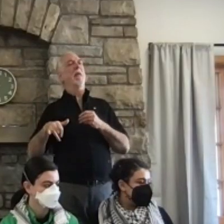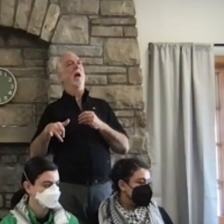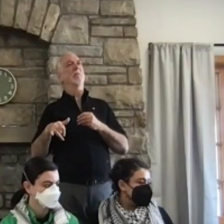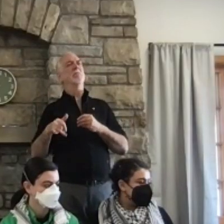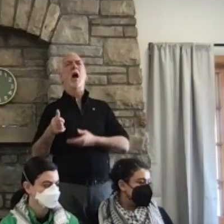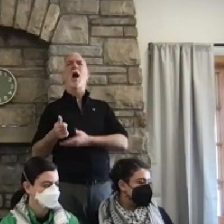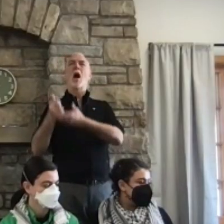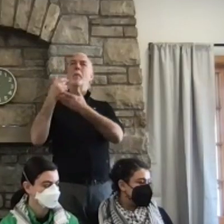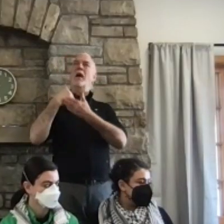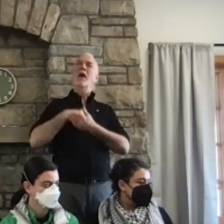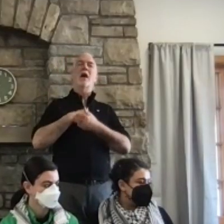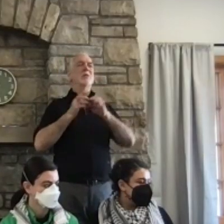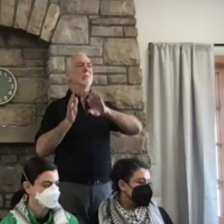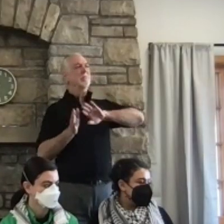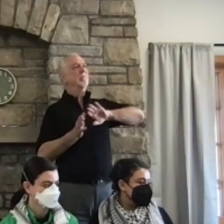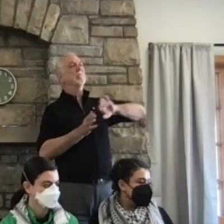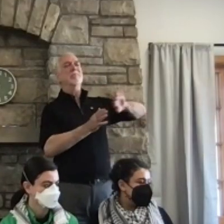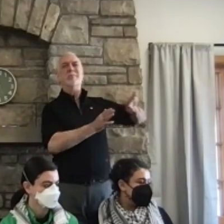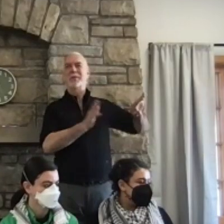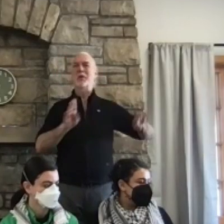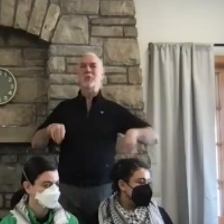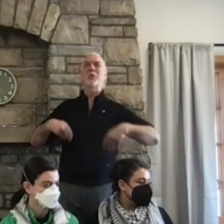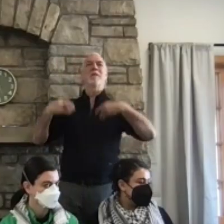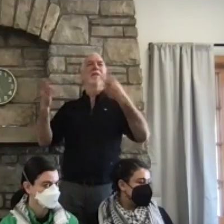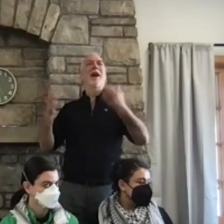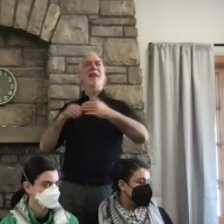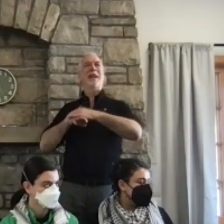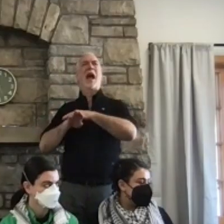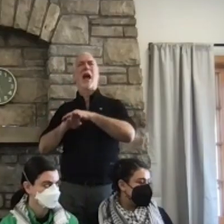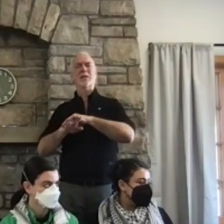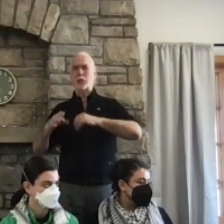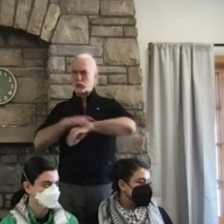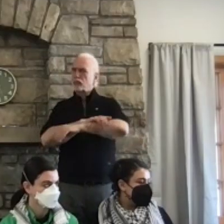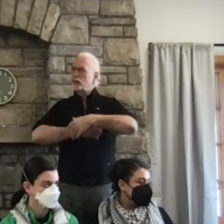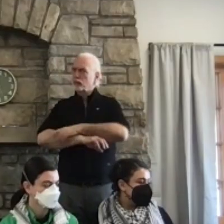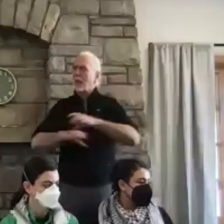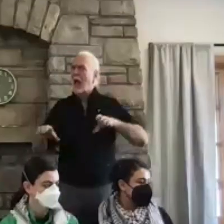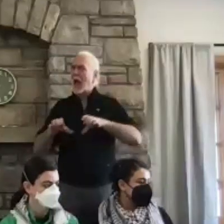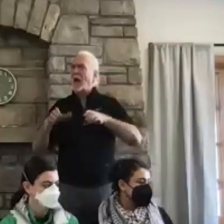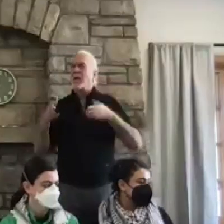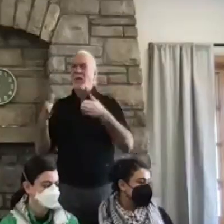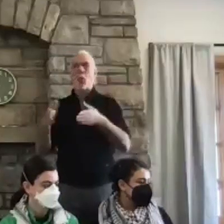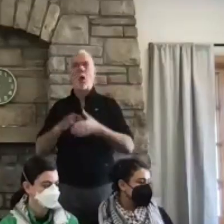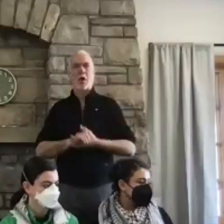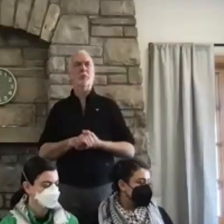us move towards providing access in a proactive way instead of in this